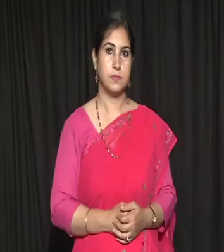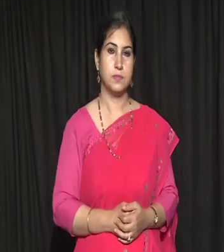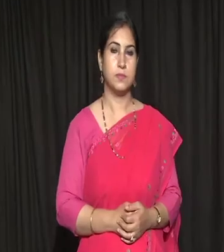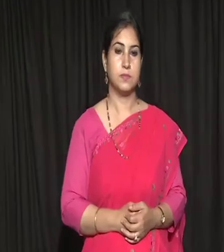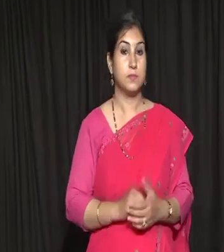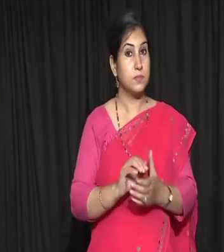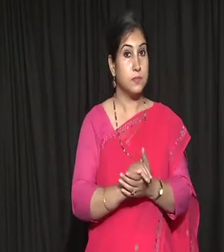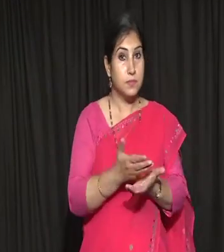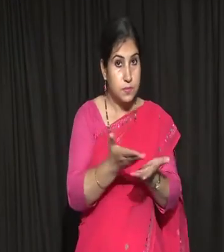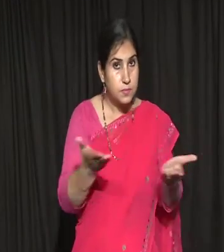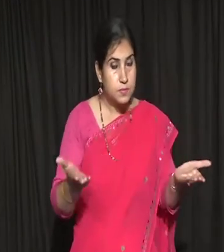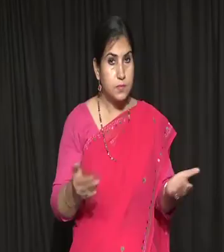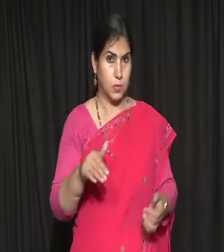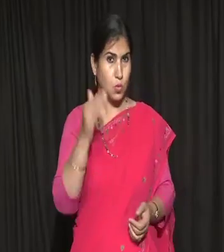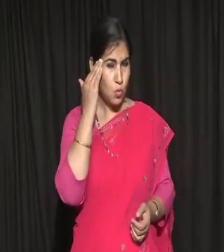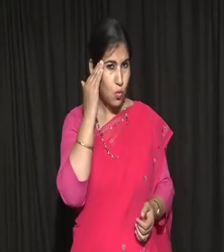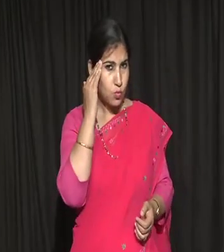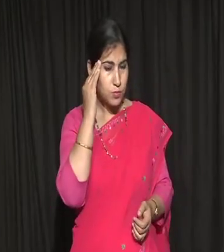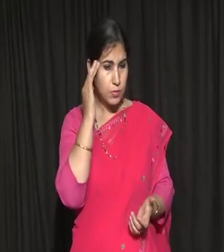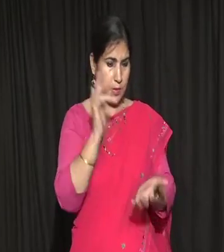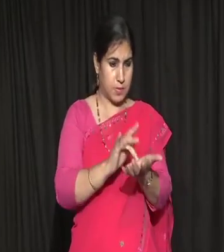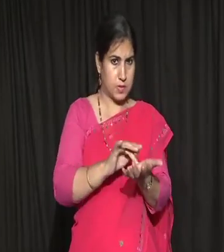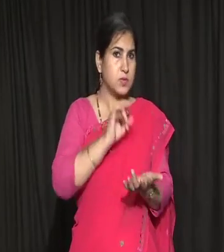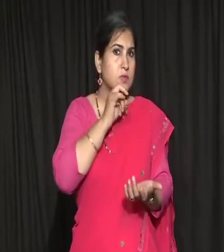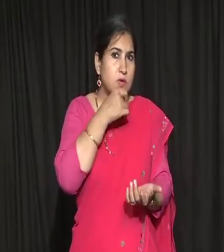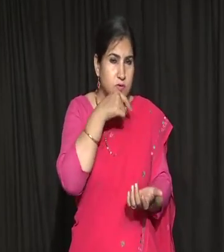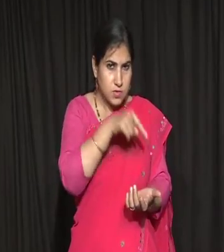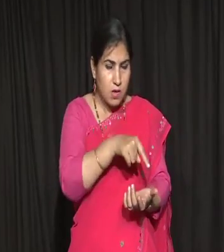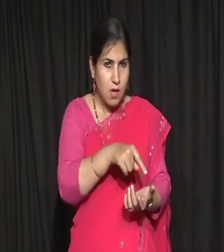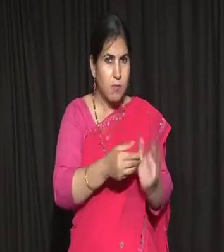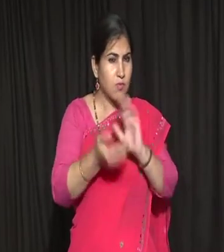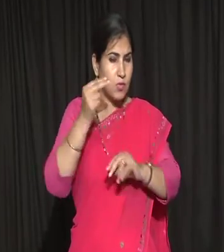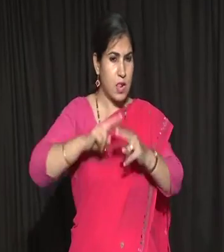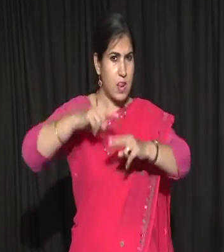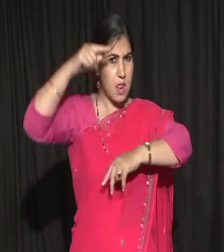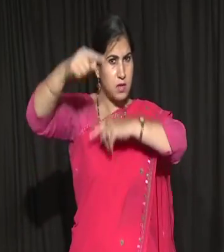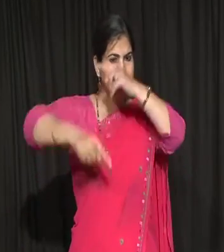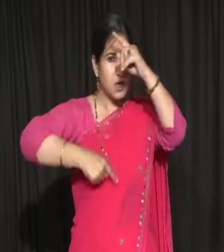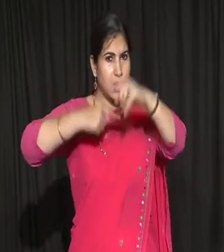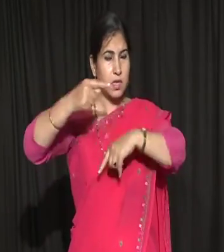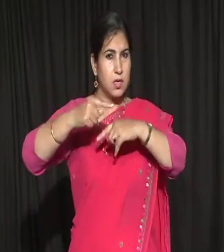Dear learners, do you know that Russia was an industrially backward society?